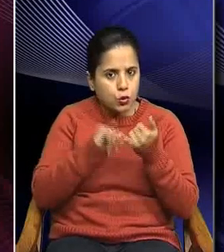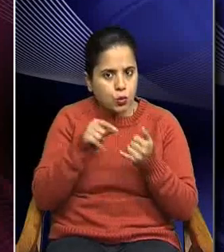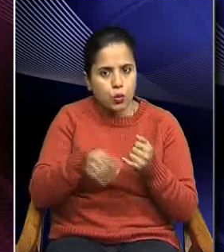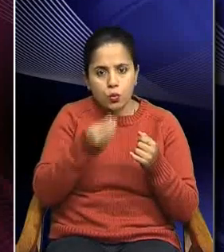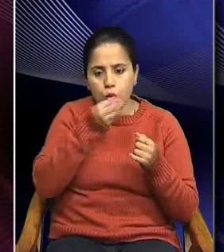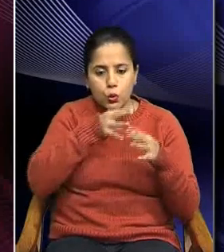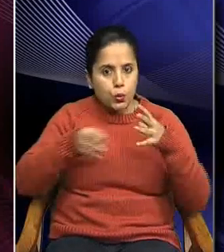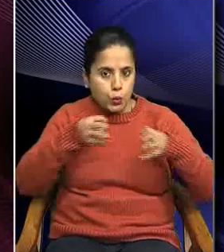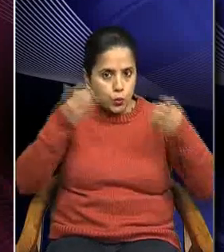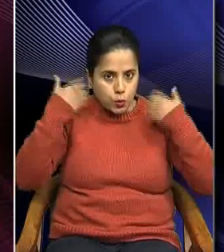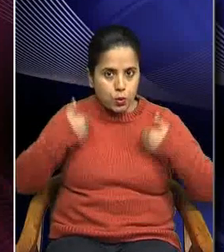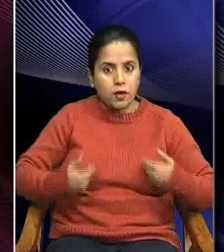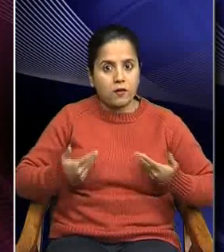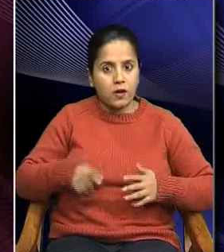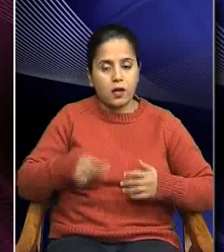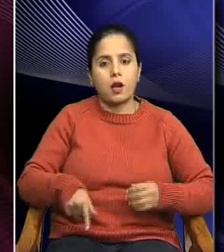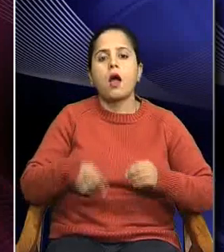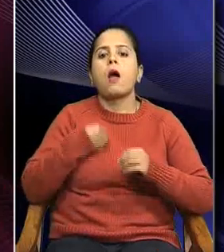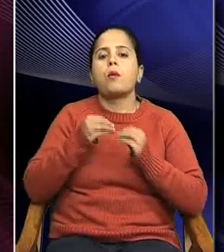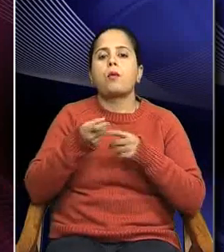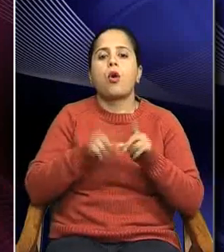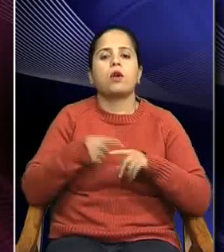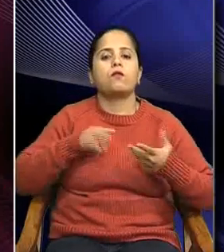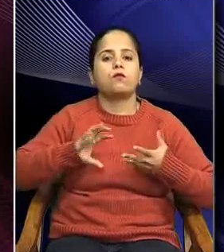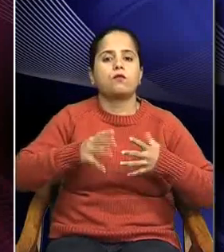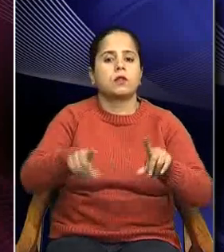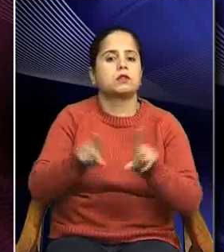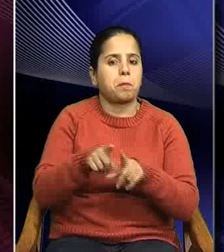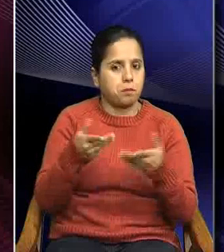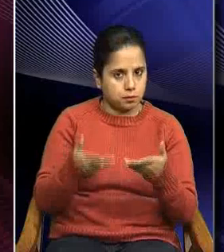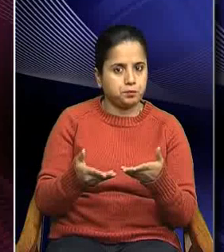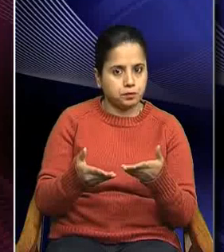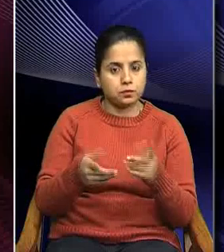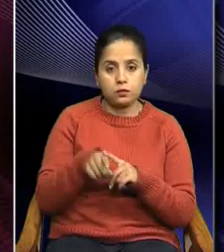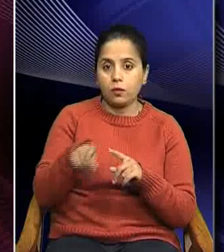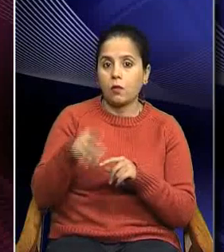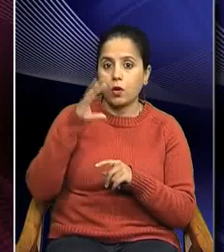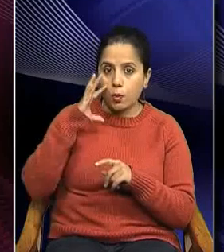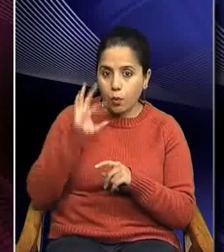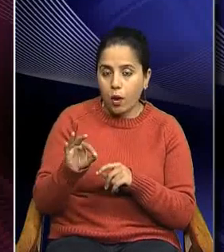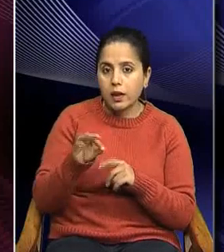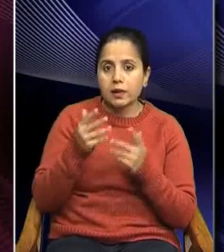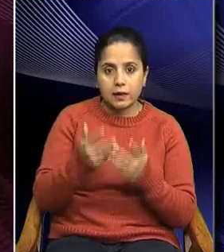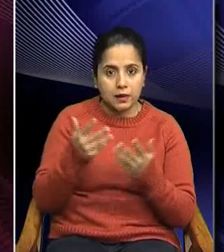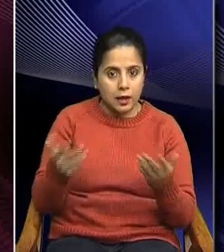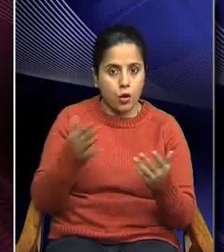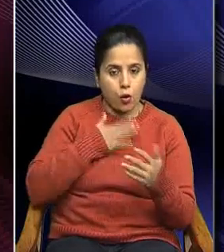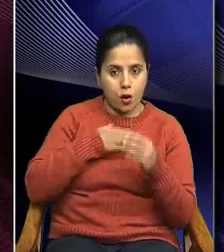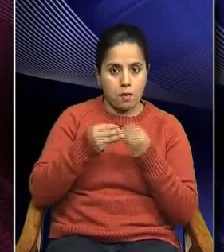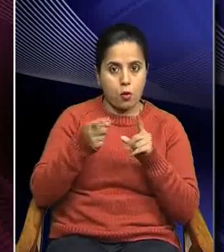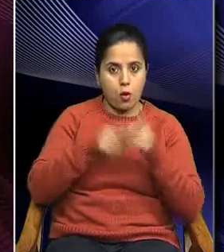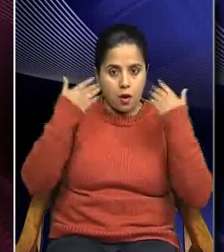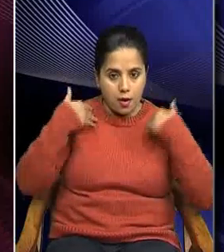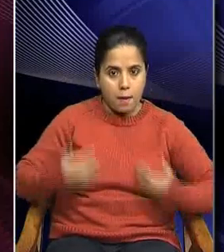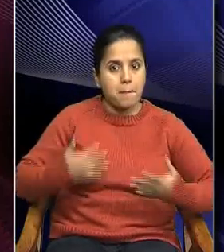how body functions. This is how the vital constituents of our body get